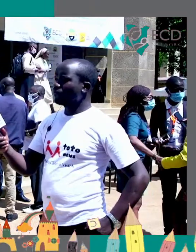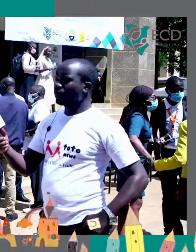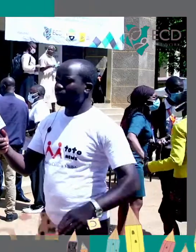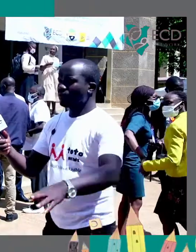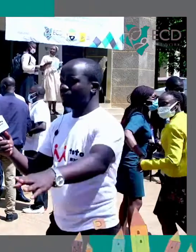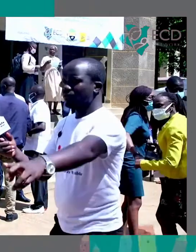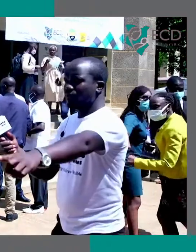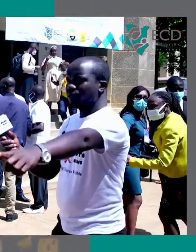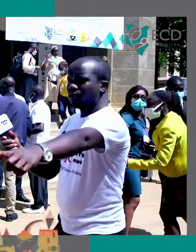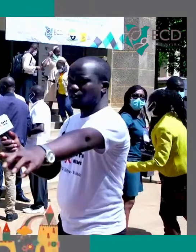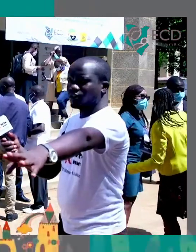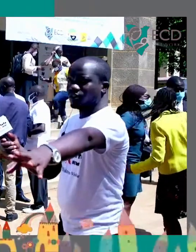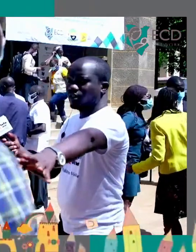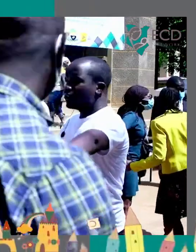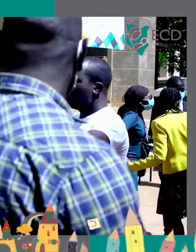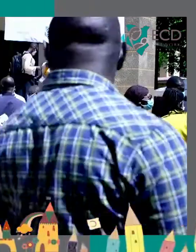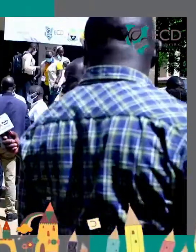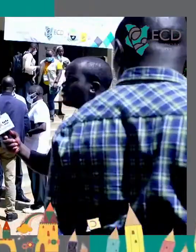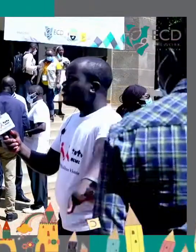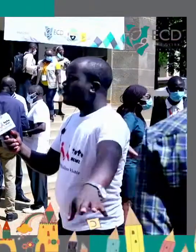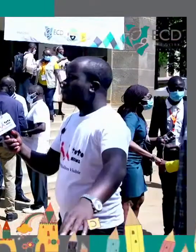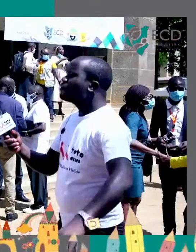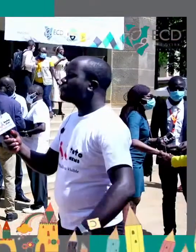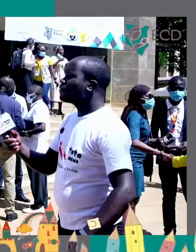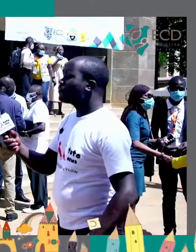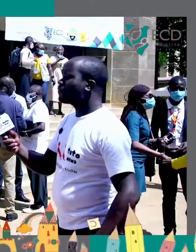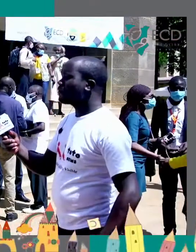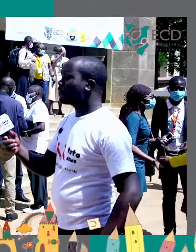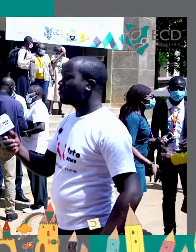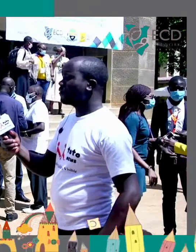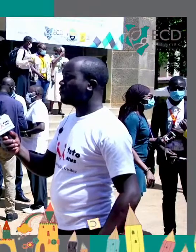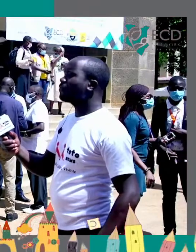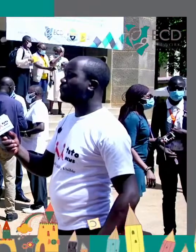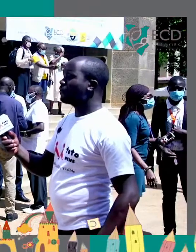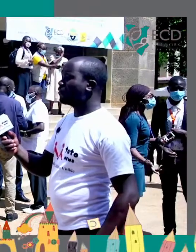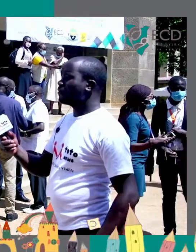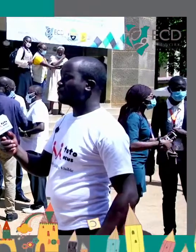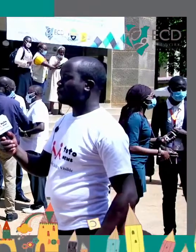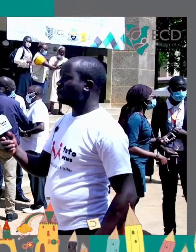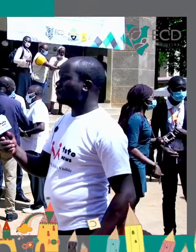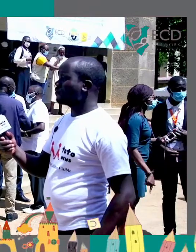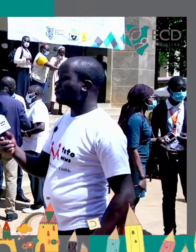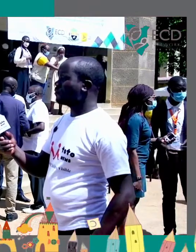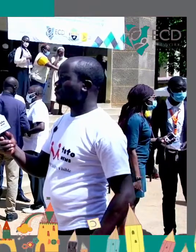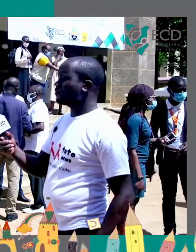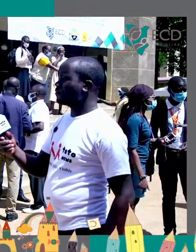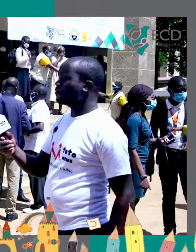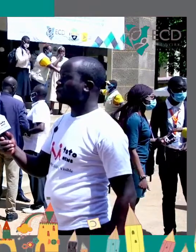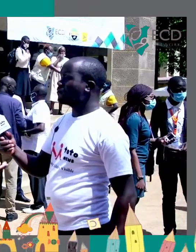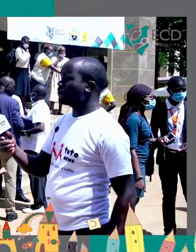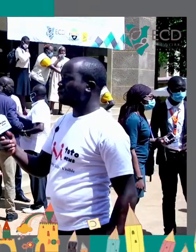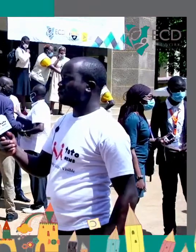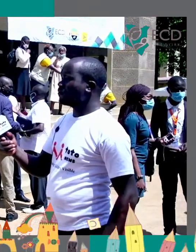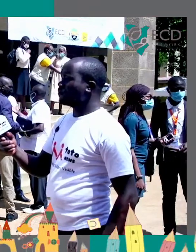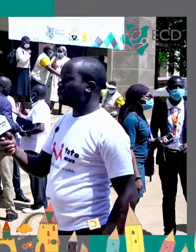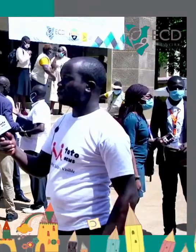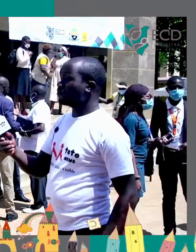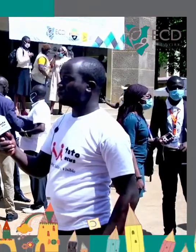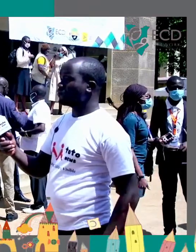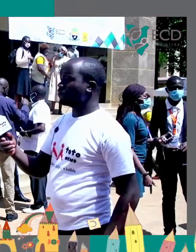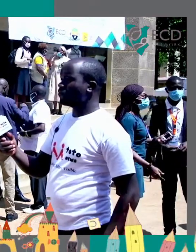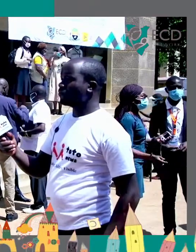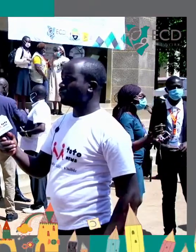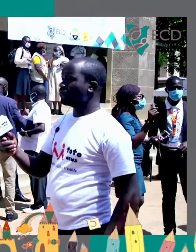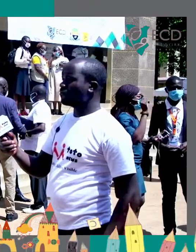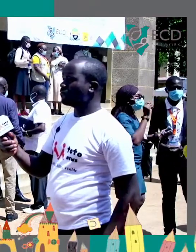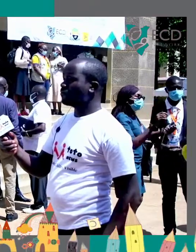knowledge at the national level that we can continue to improve on, exchange, especially as a country, from